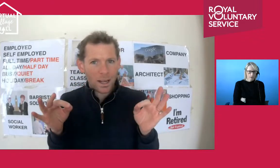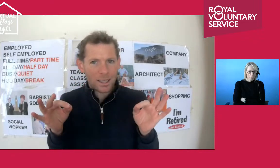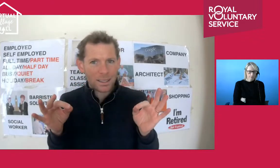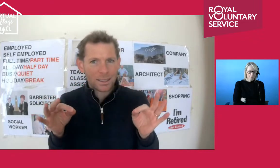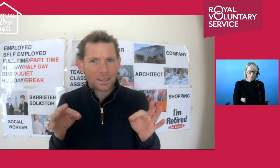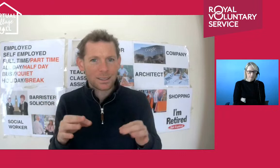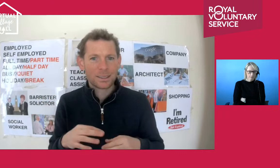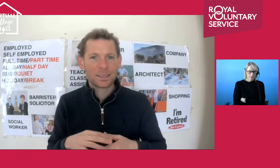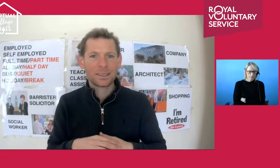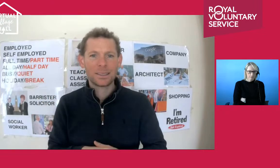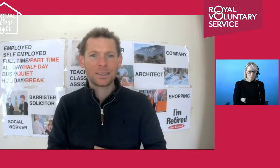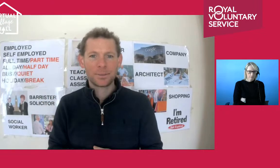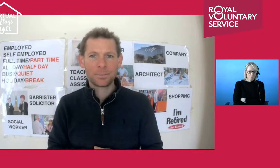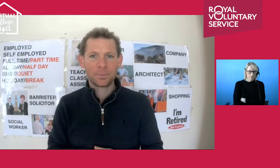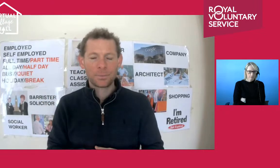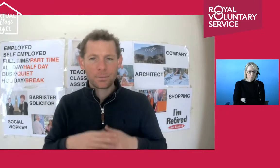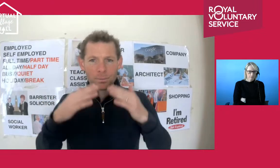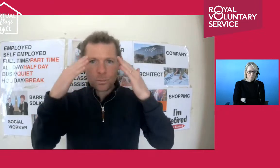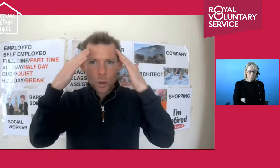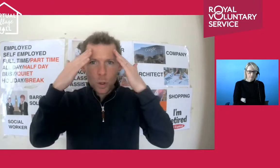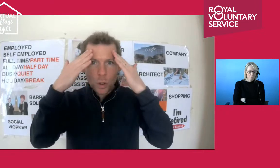and quiet.